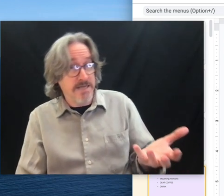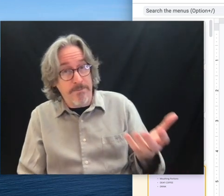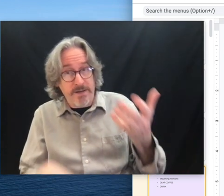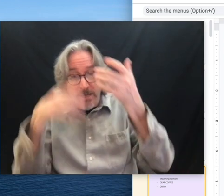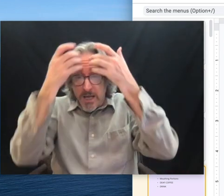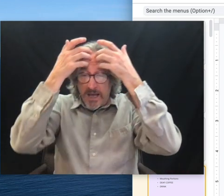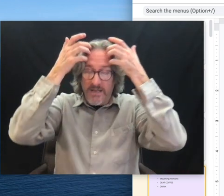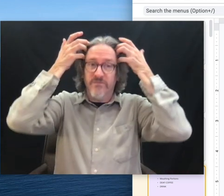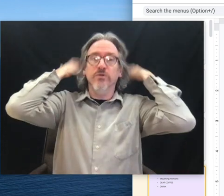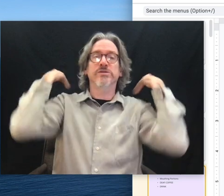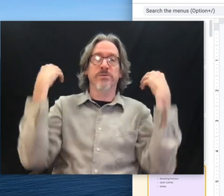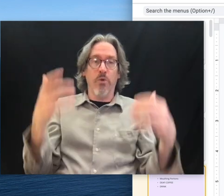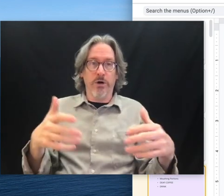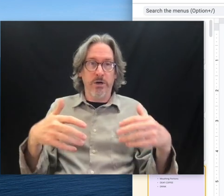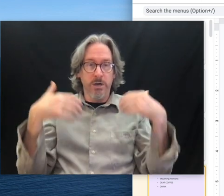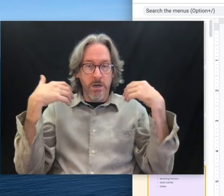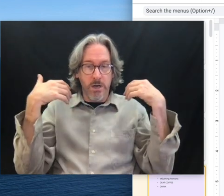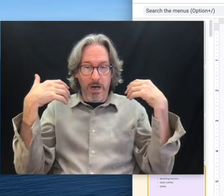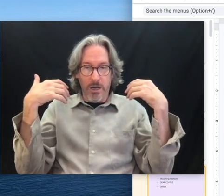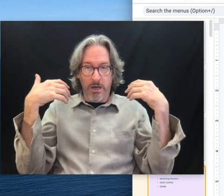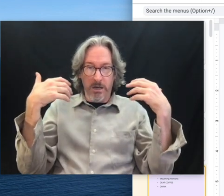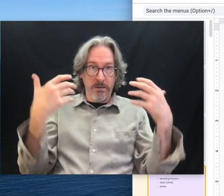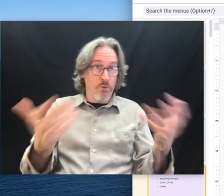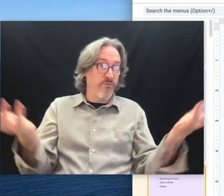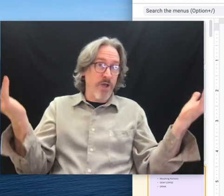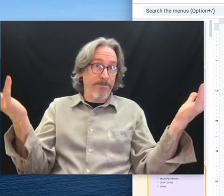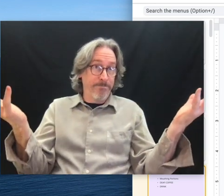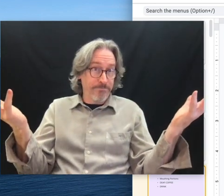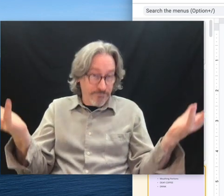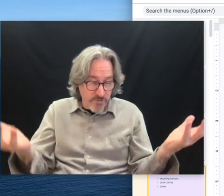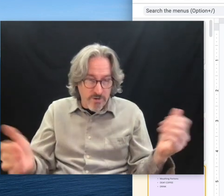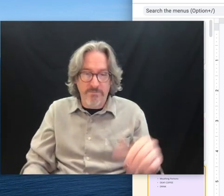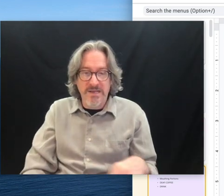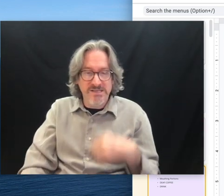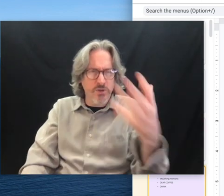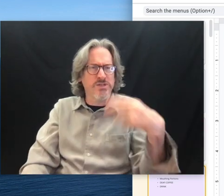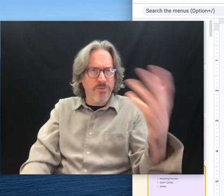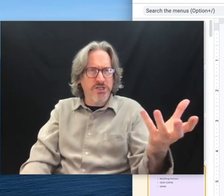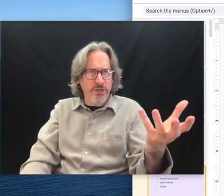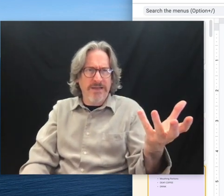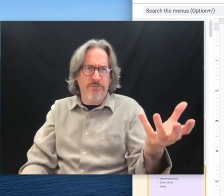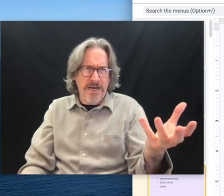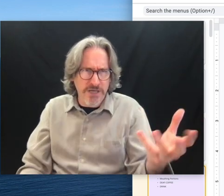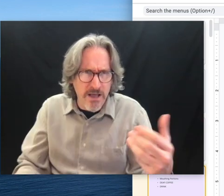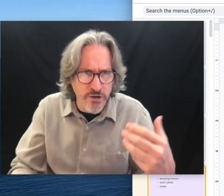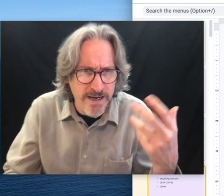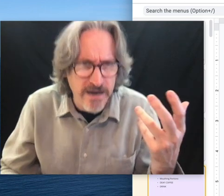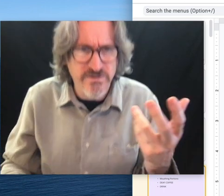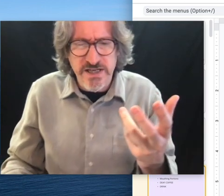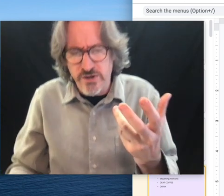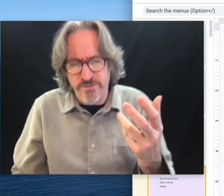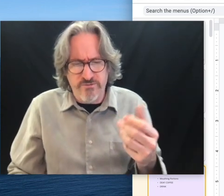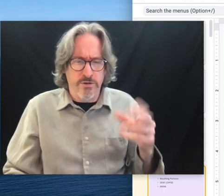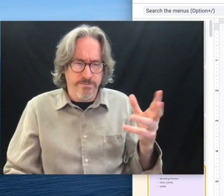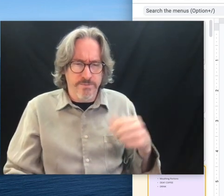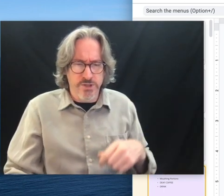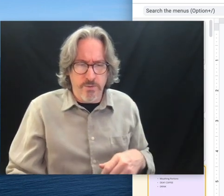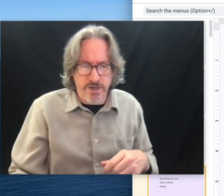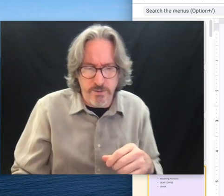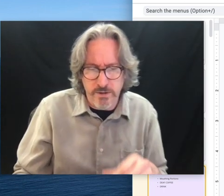into the topic and give you some more vocab. So those are the ones to look at in the rationale. You may not have seen those